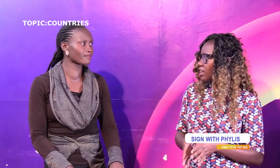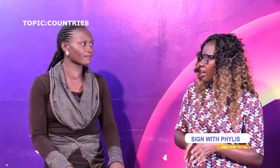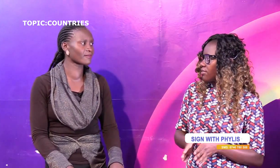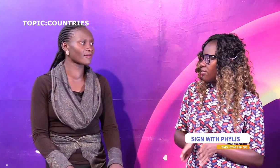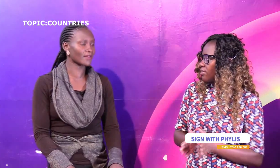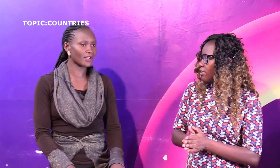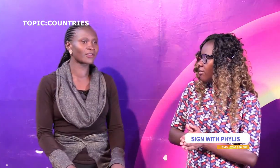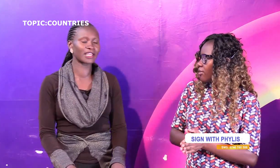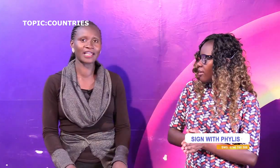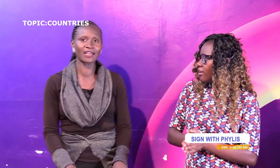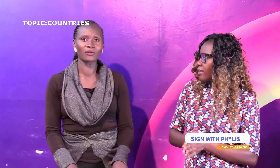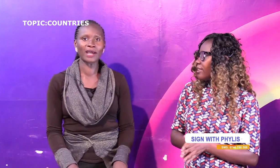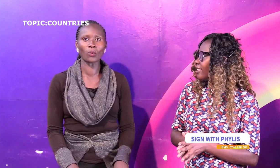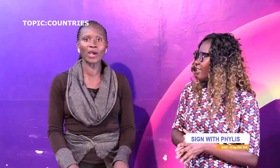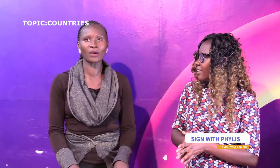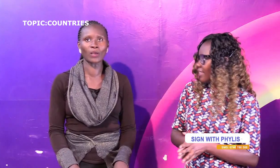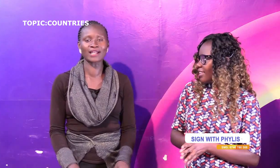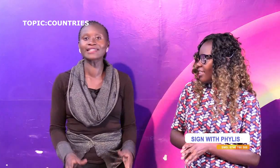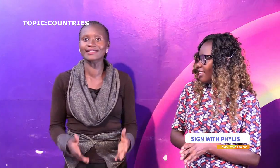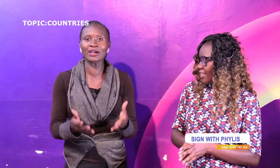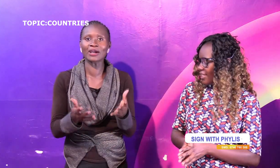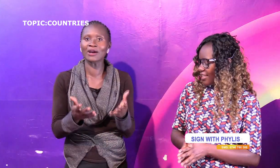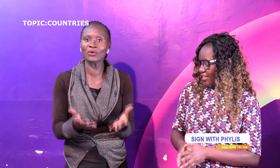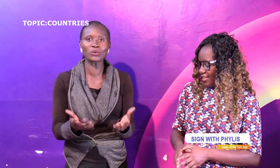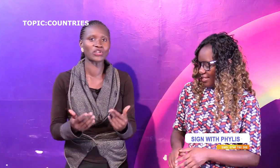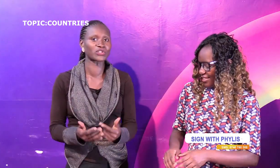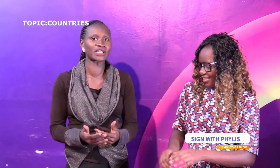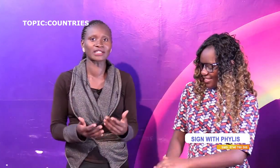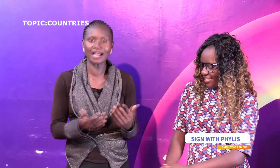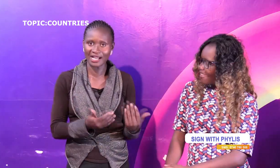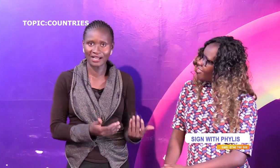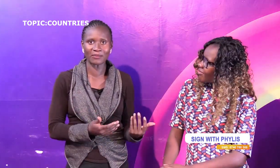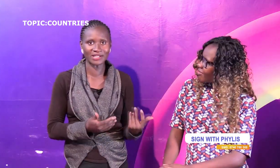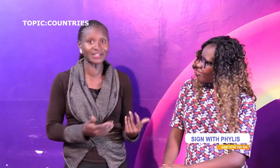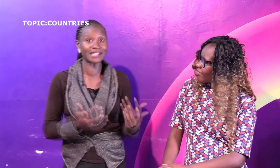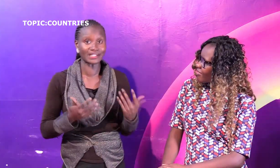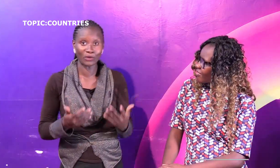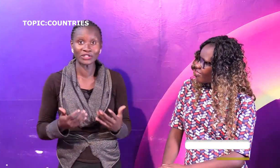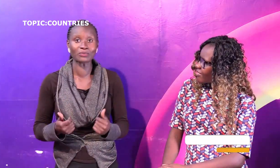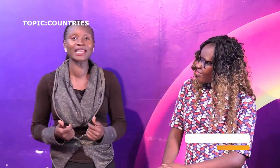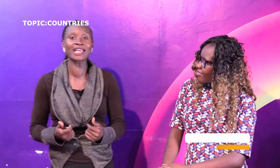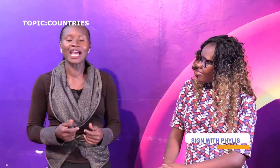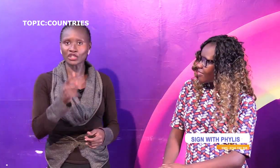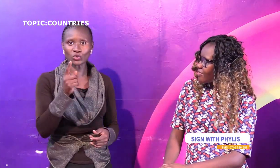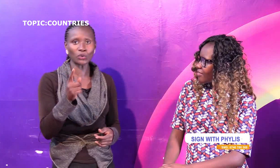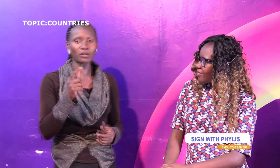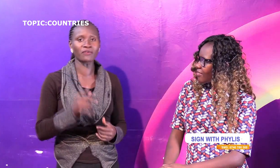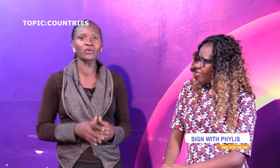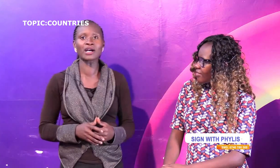handles? Okay, well, that is the good question that my student just posed to me and to you, my viewer. And